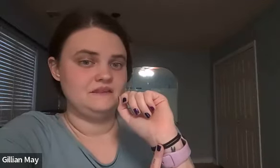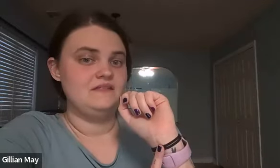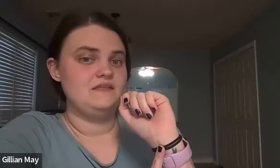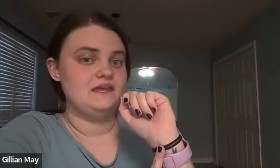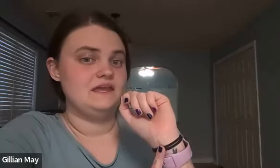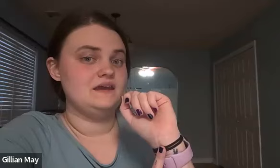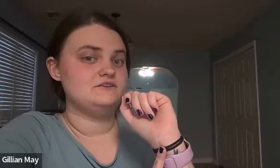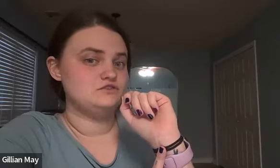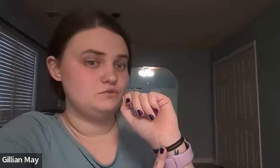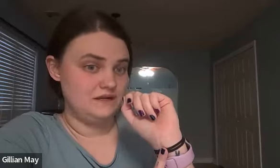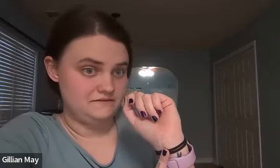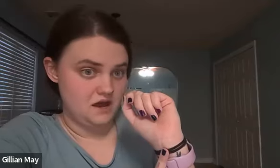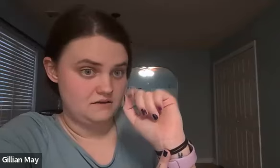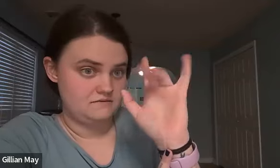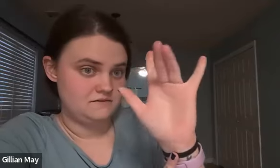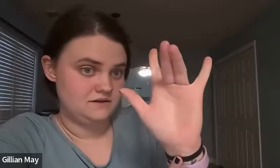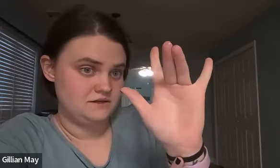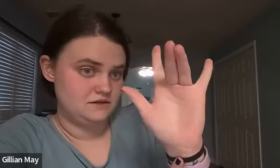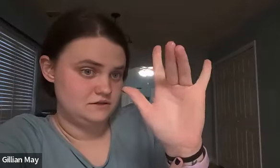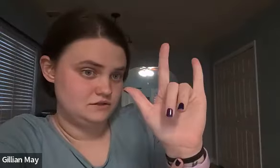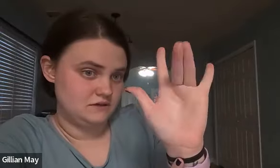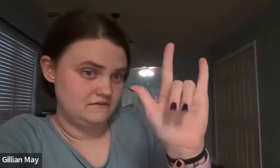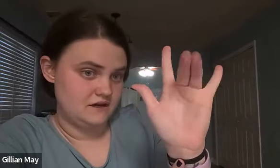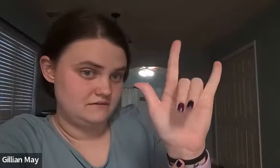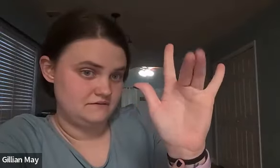And then 25, 25.